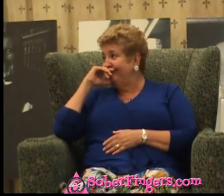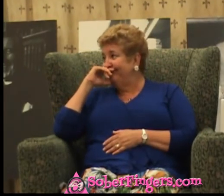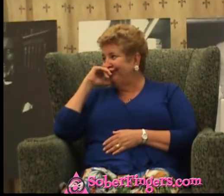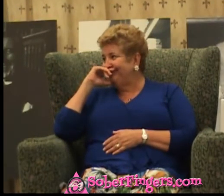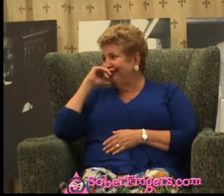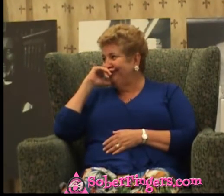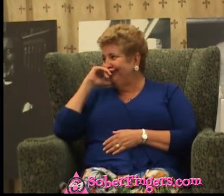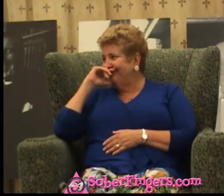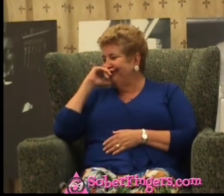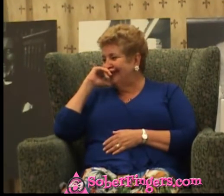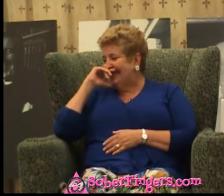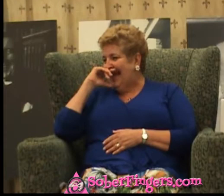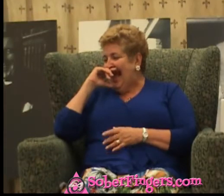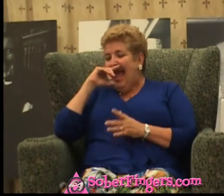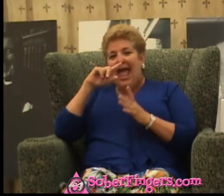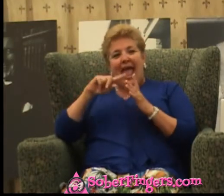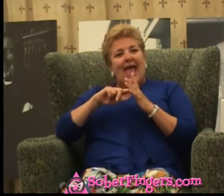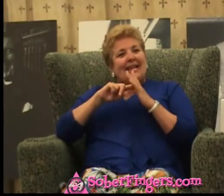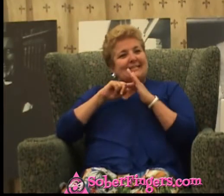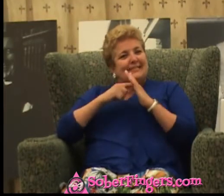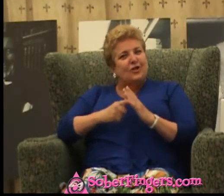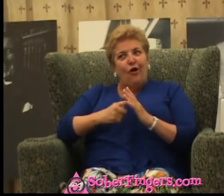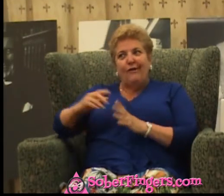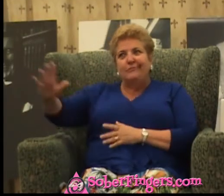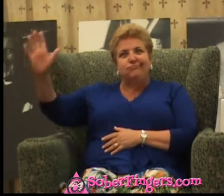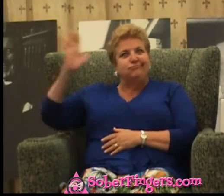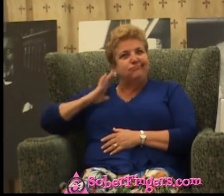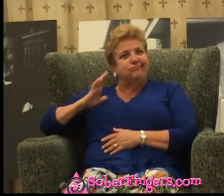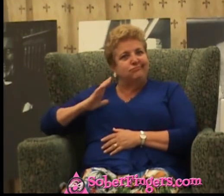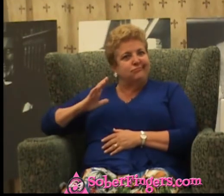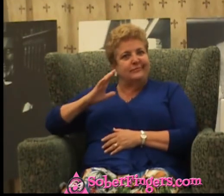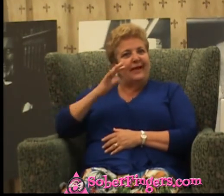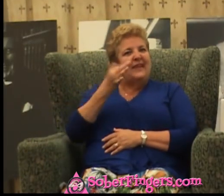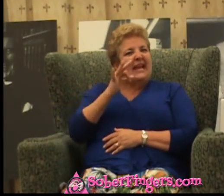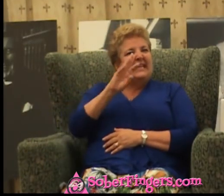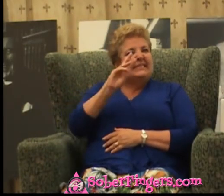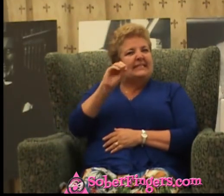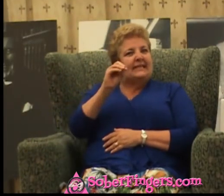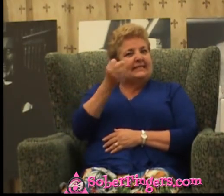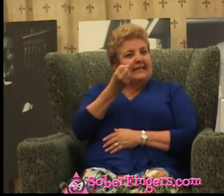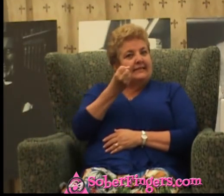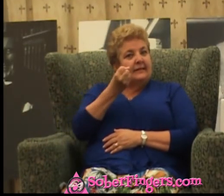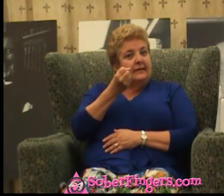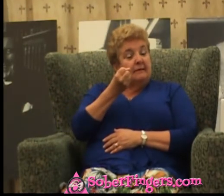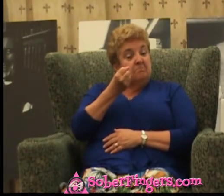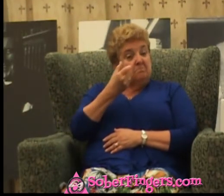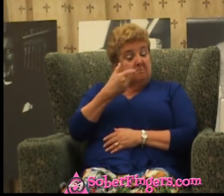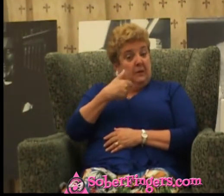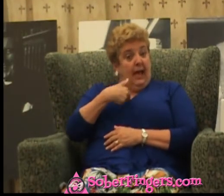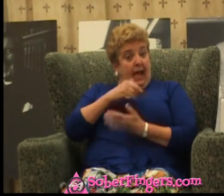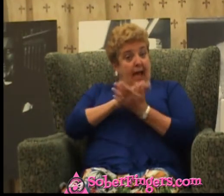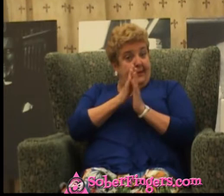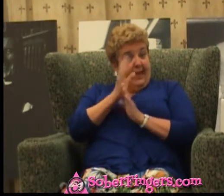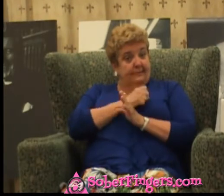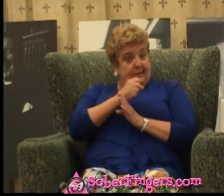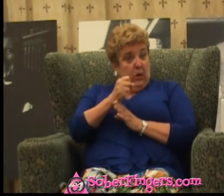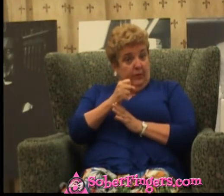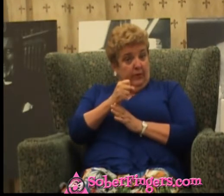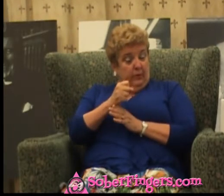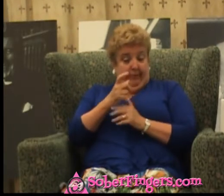And it started back in the 60s. When I got sober, number one, you didn't hold hands